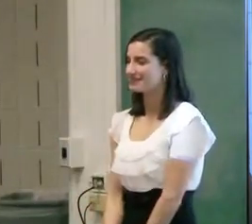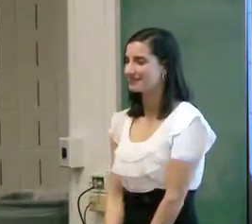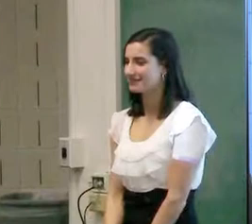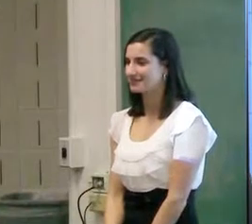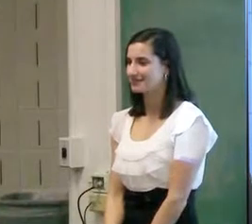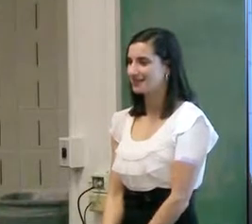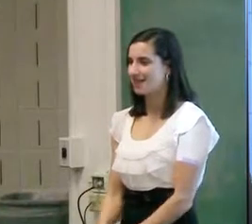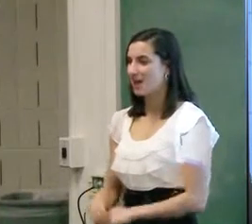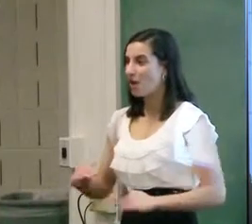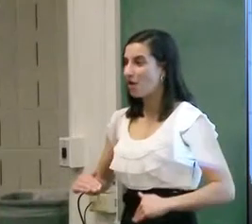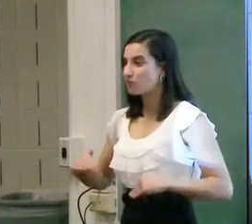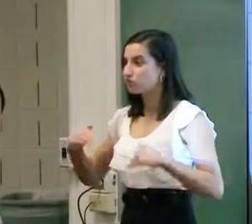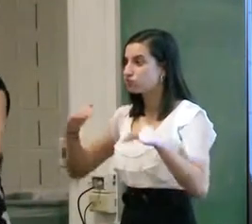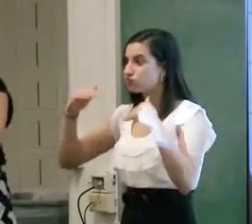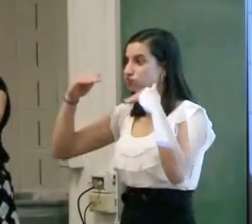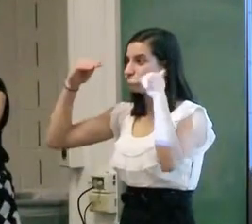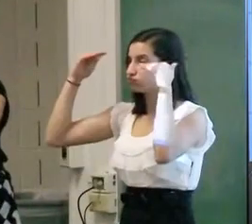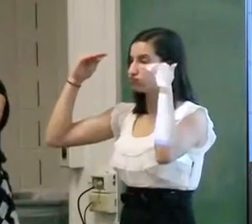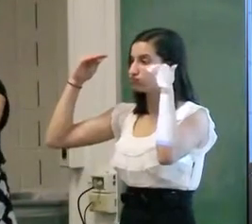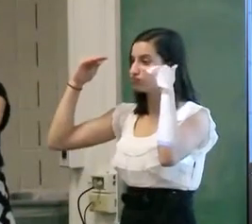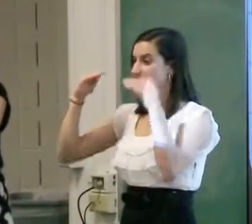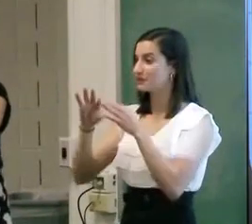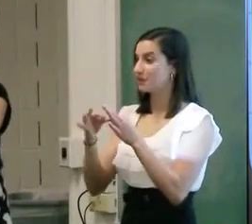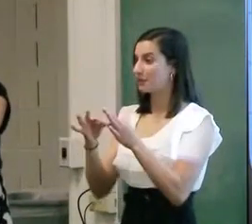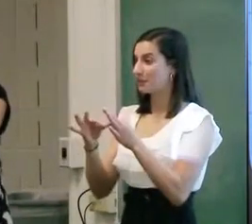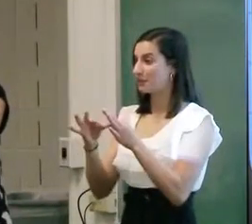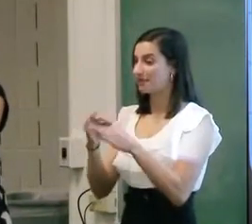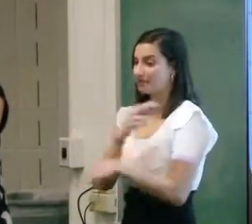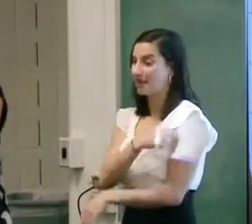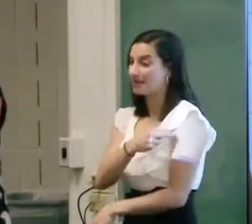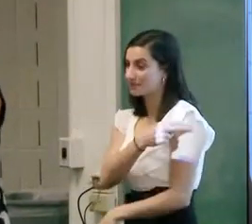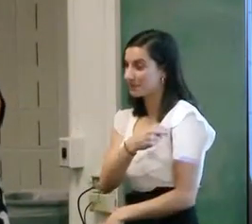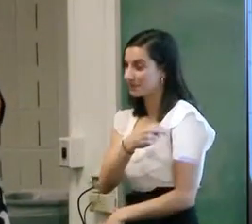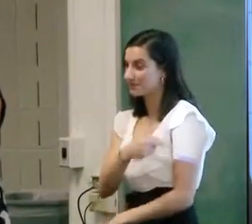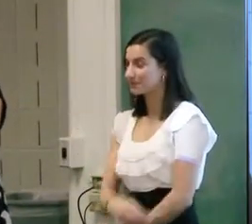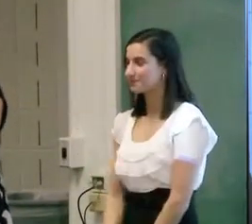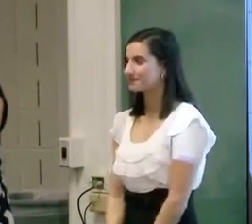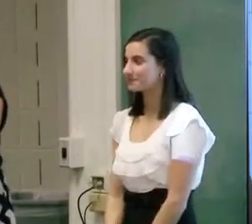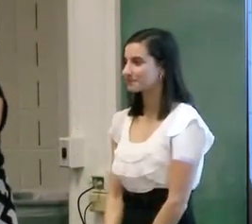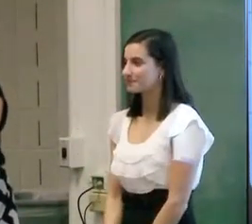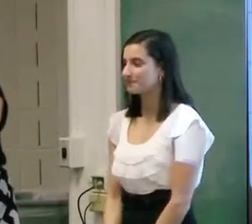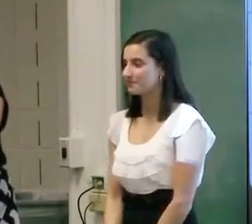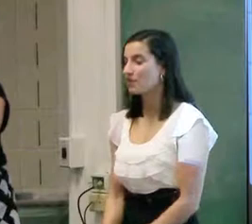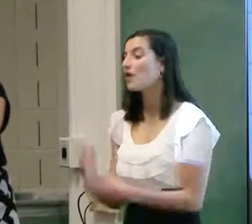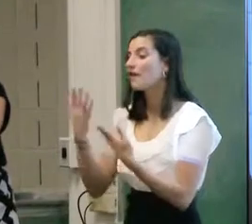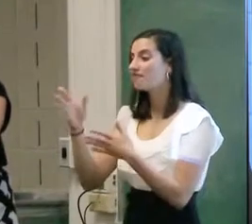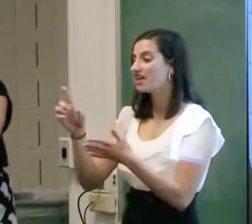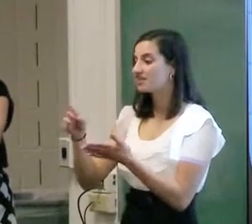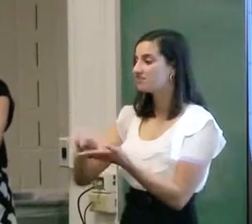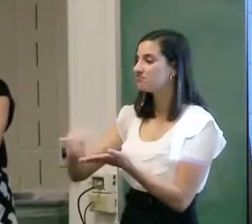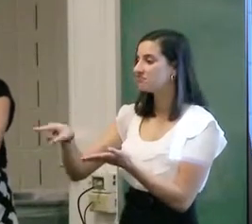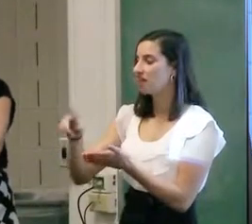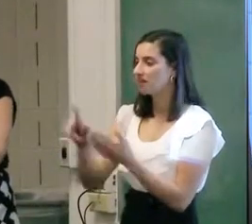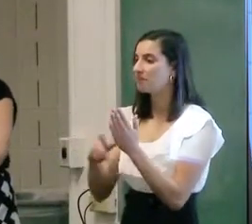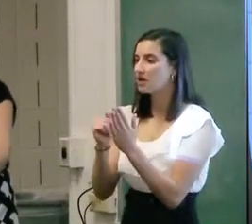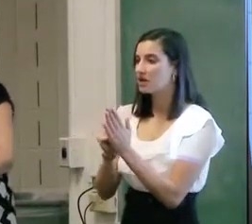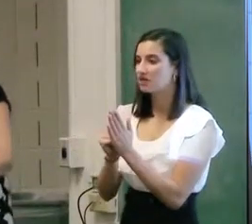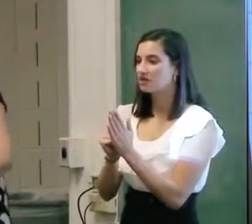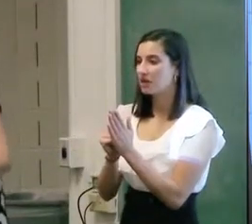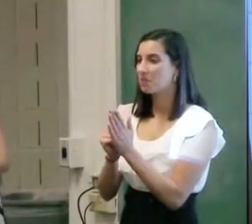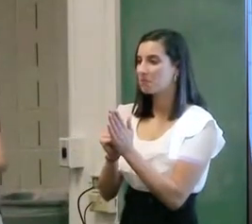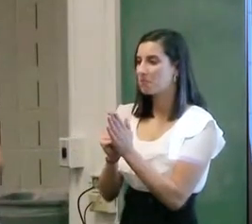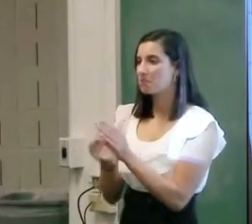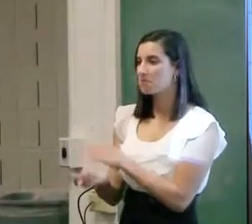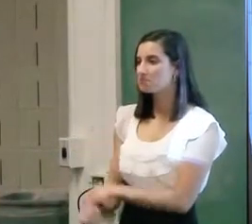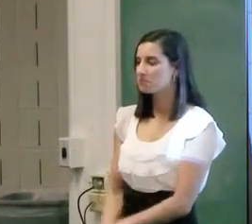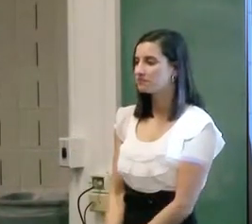I was very overwhelmed with the idea that I would be able to interpret at a hospital. After I sent her my videos, we thought it was a good